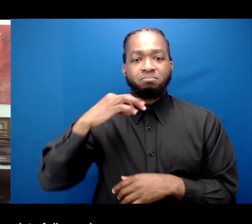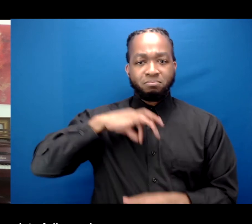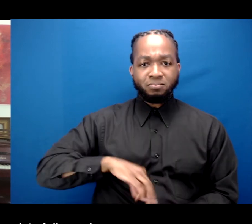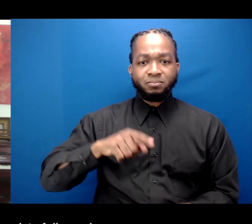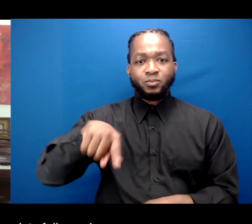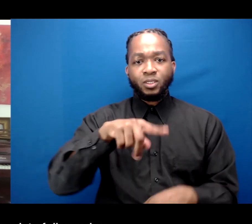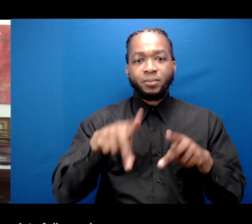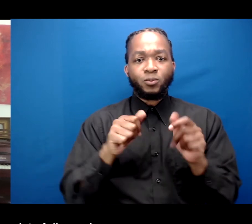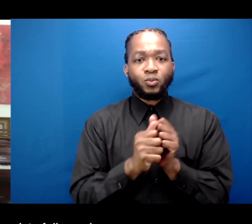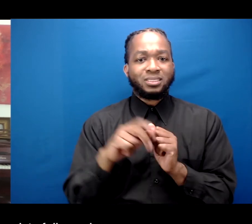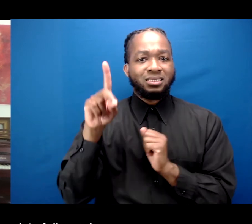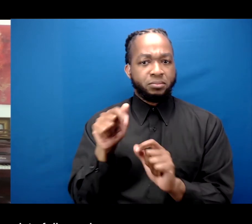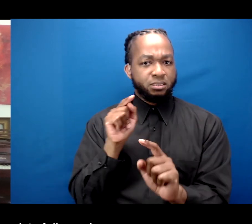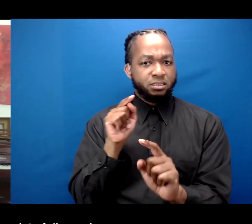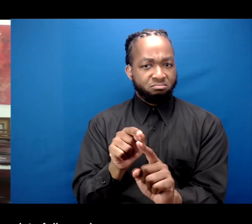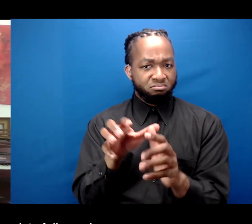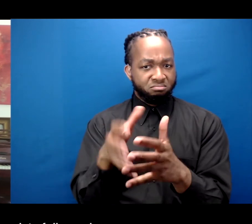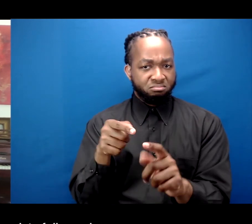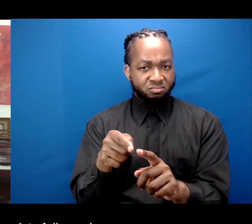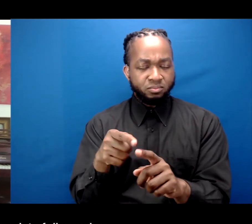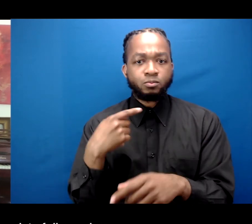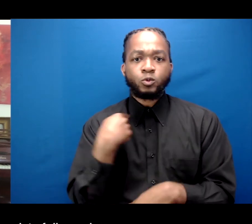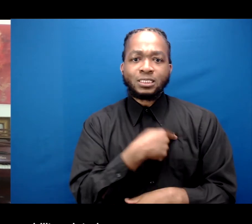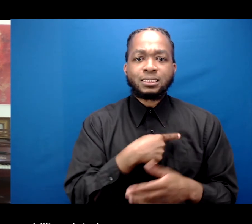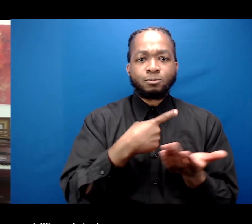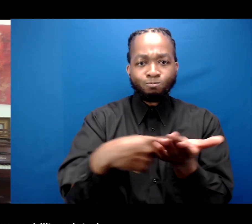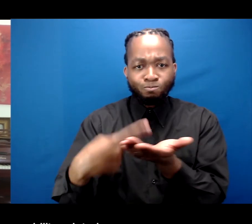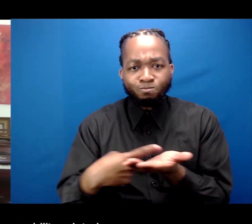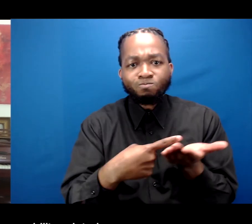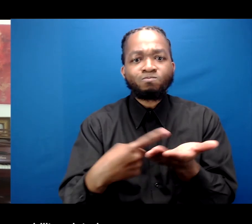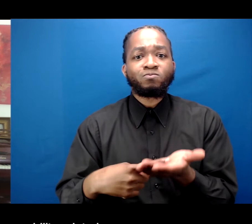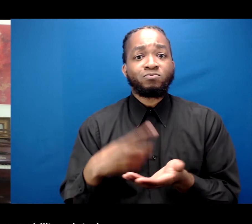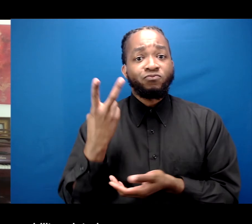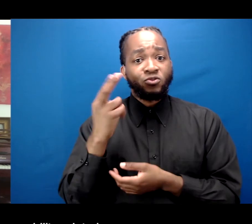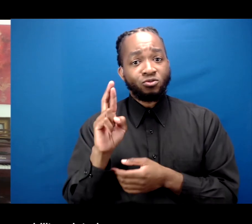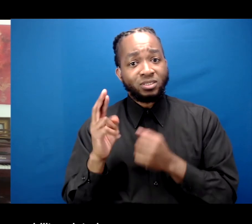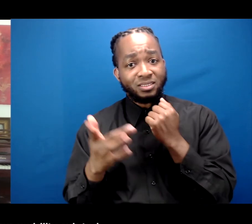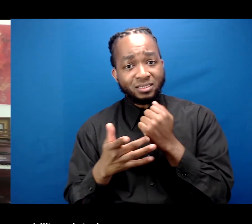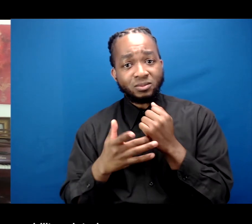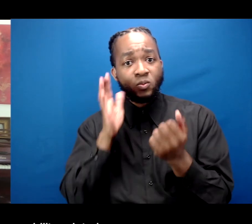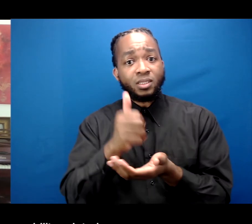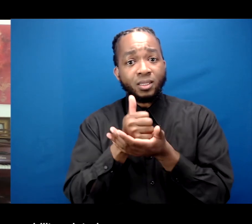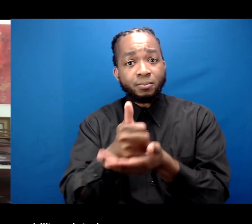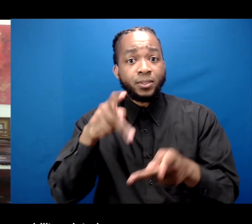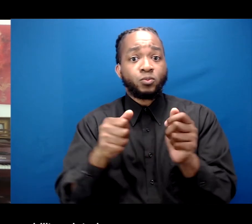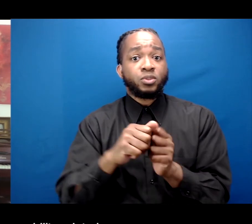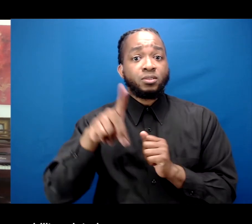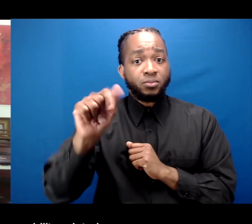lot of discussion about the potential of VR technology for people with disabilities, including mobility-related